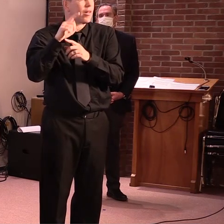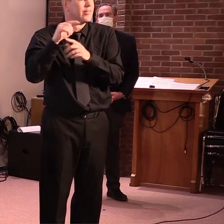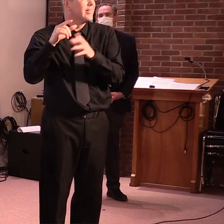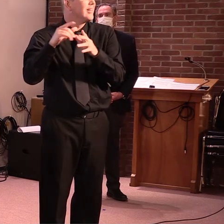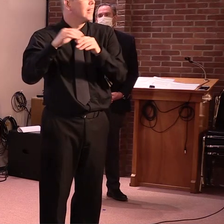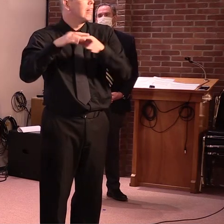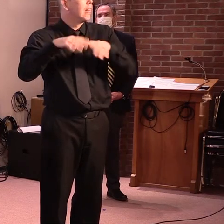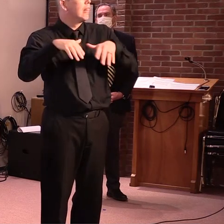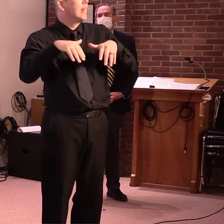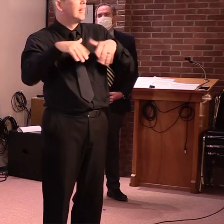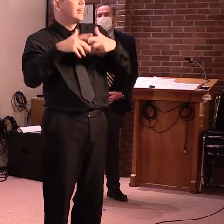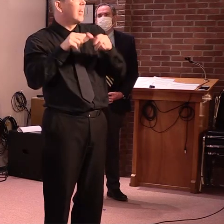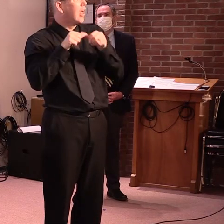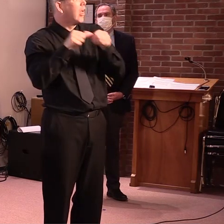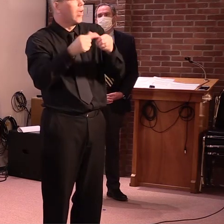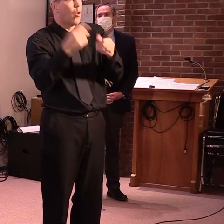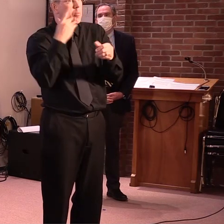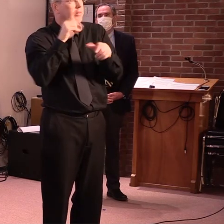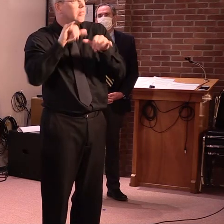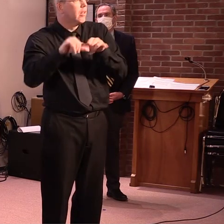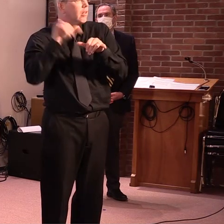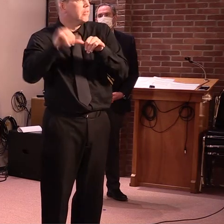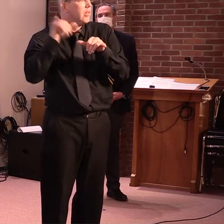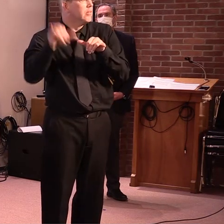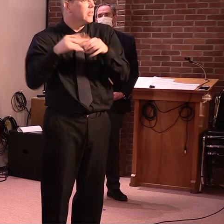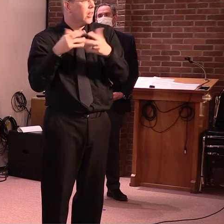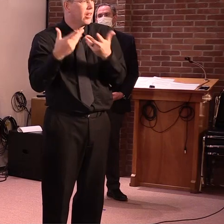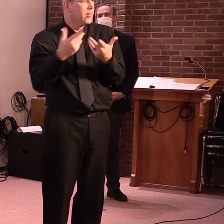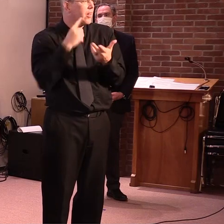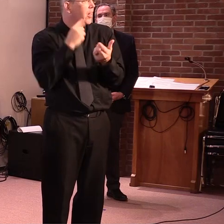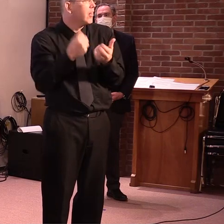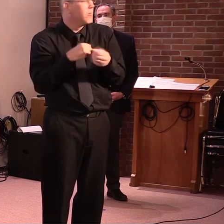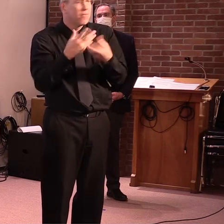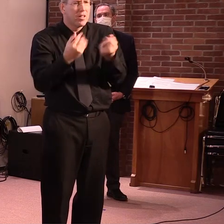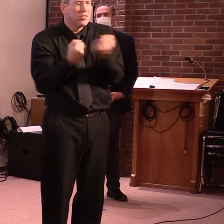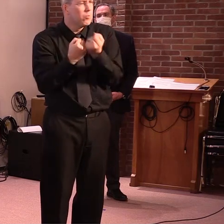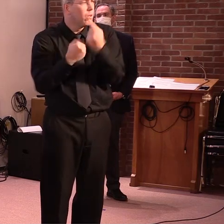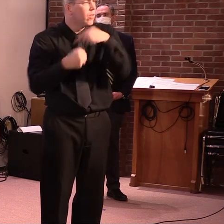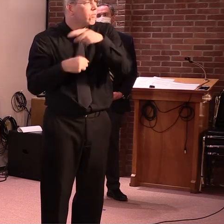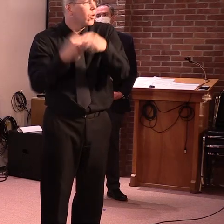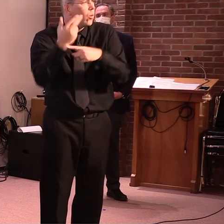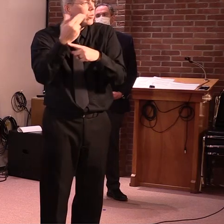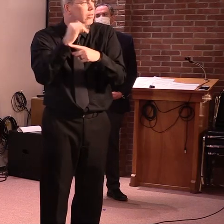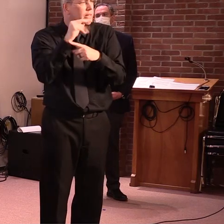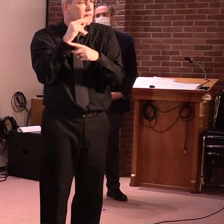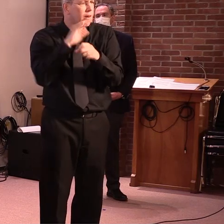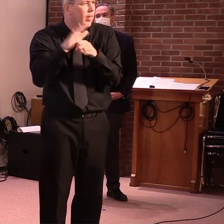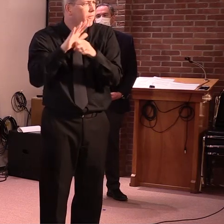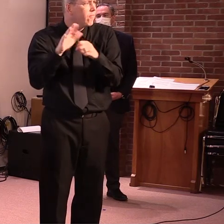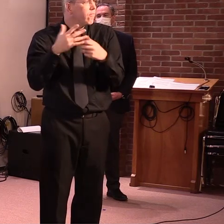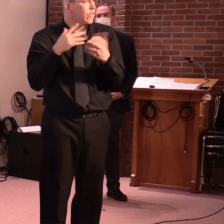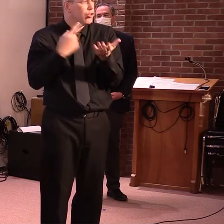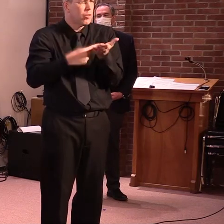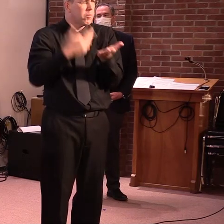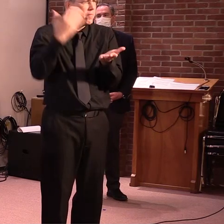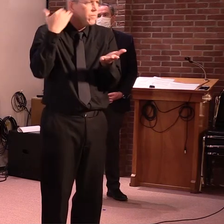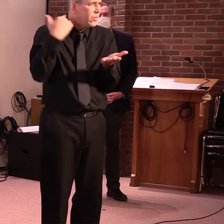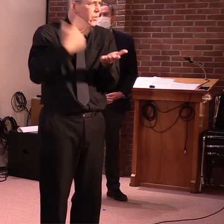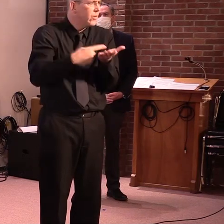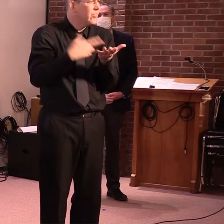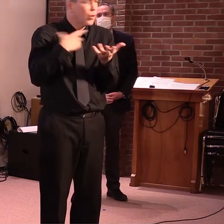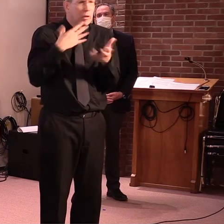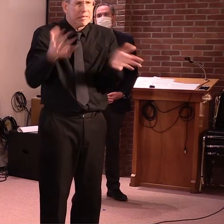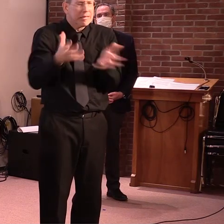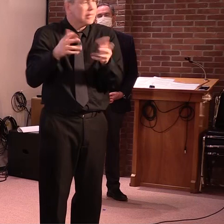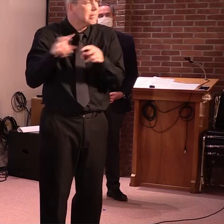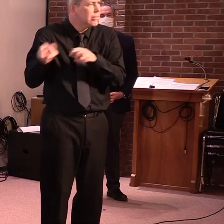place isn't the right vehicle for this. So transitioning, we know transitioning out of this is the right way.